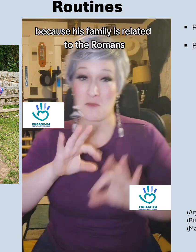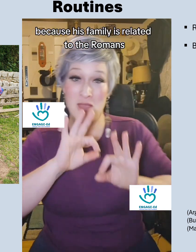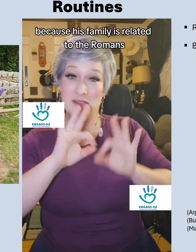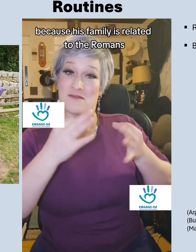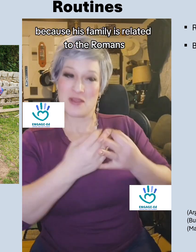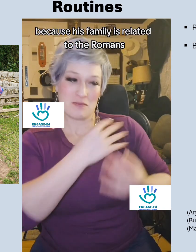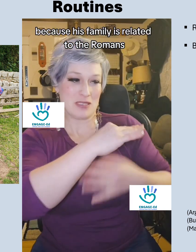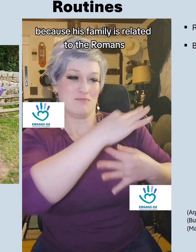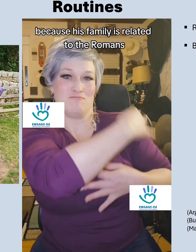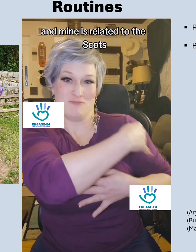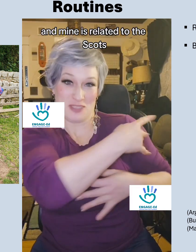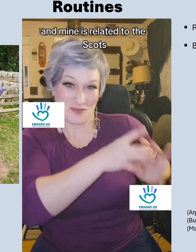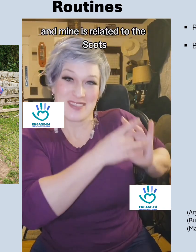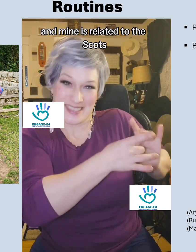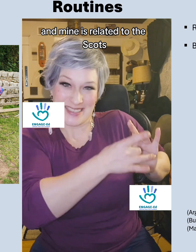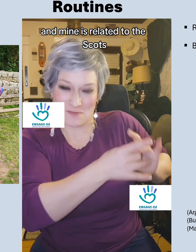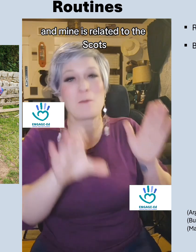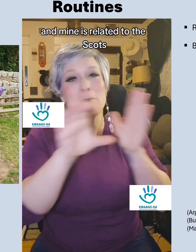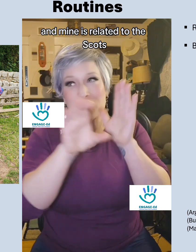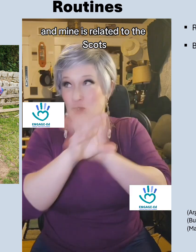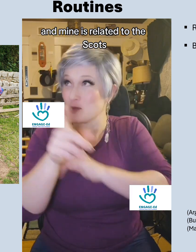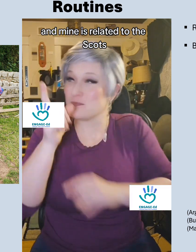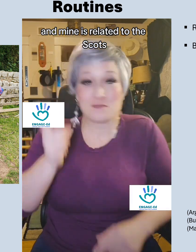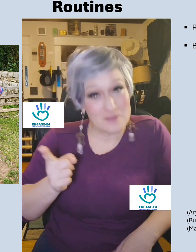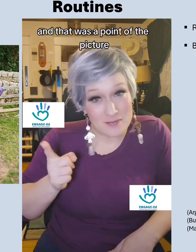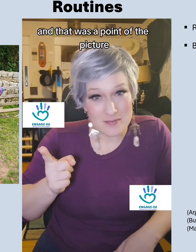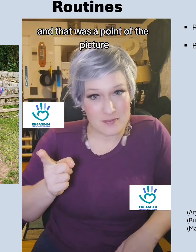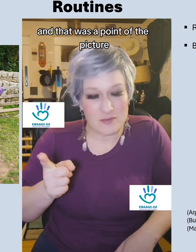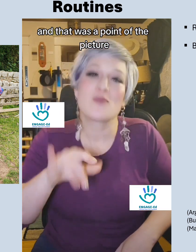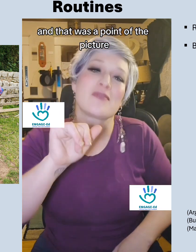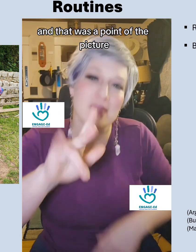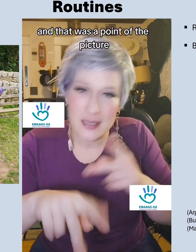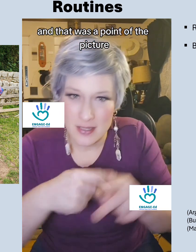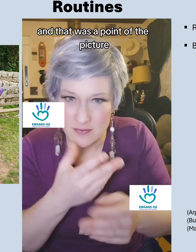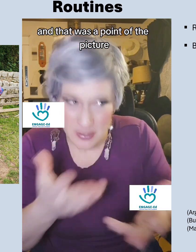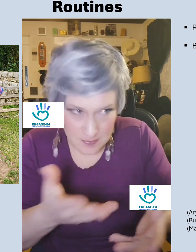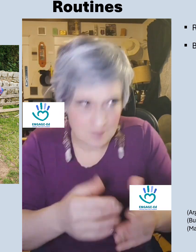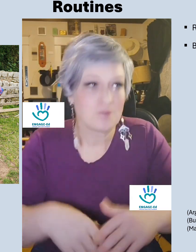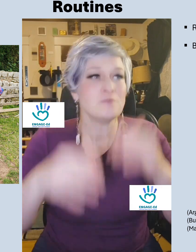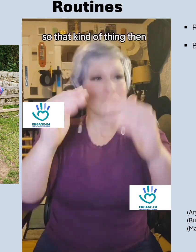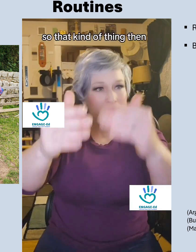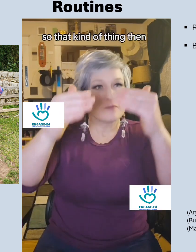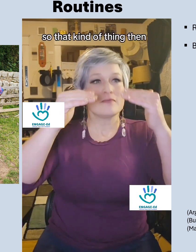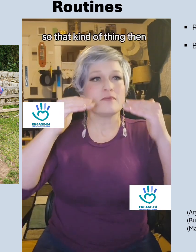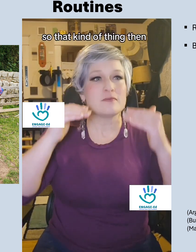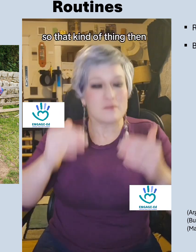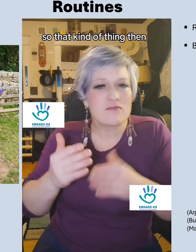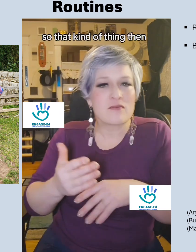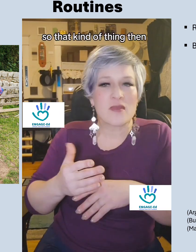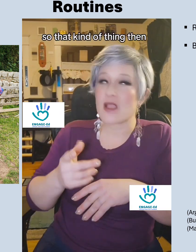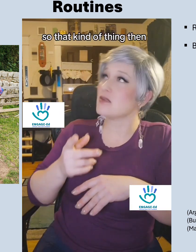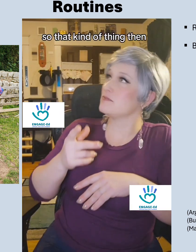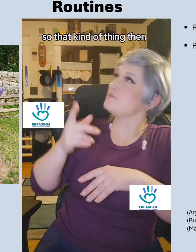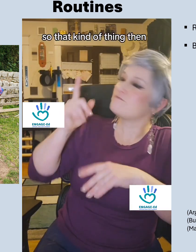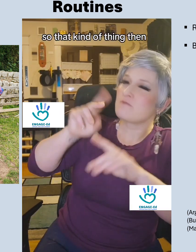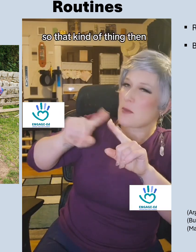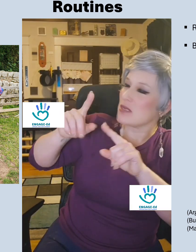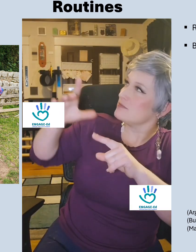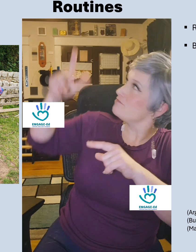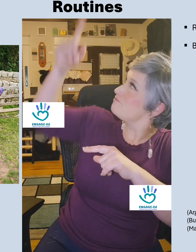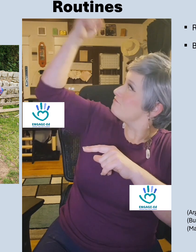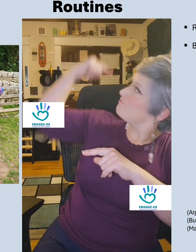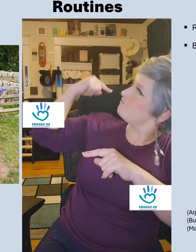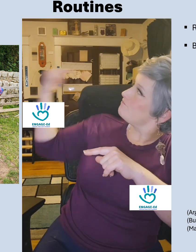is related to the Romans, and mine is related to the Scots. And that was the point of the picture. So that kind of thing. Then